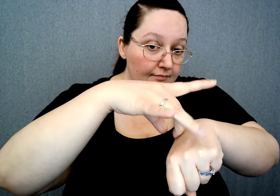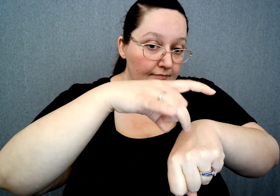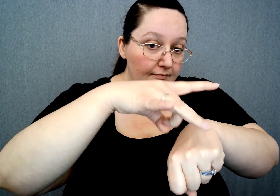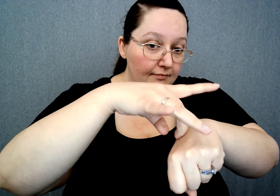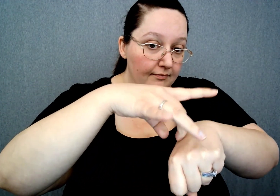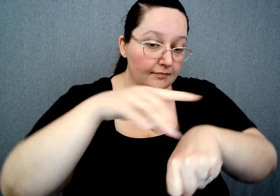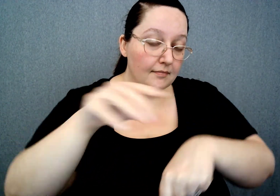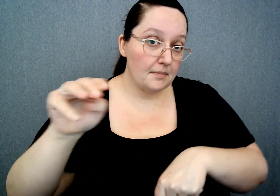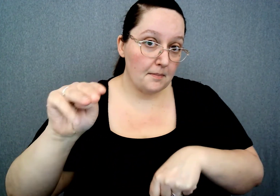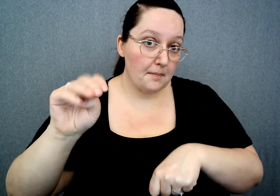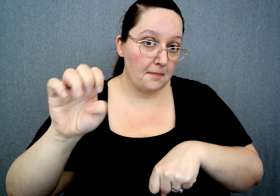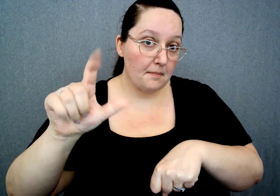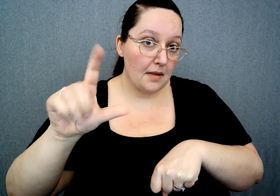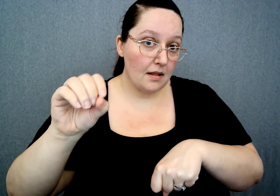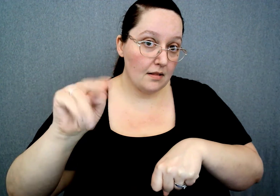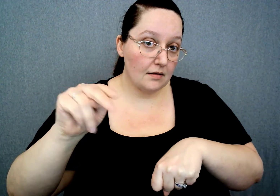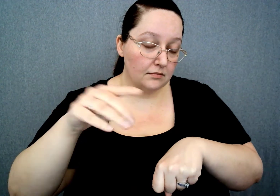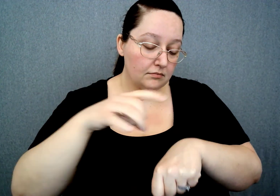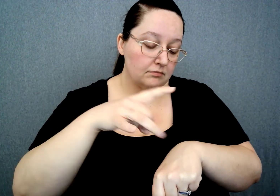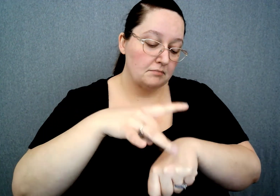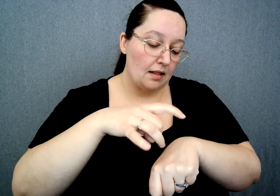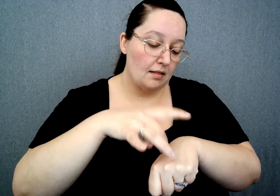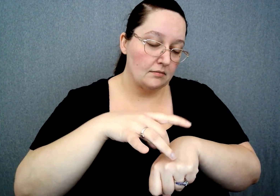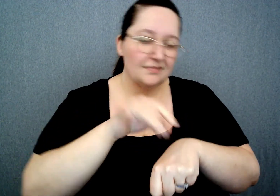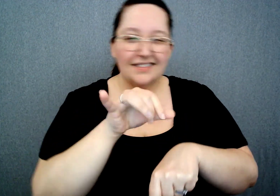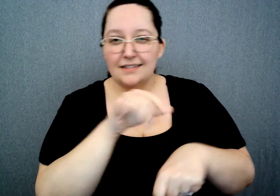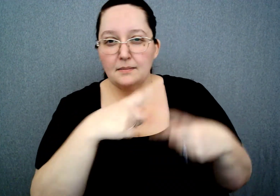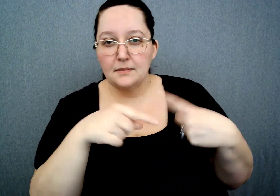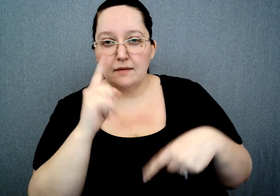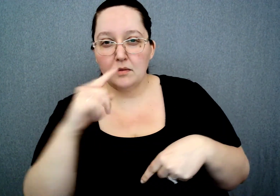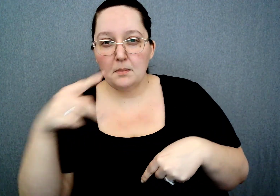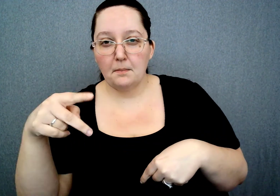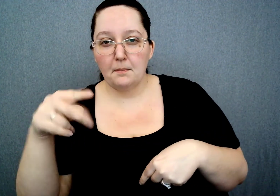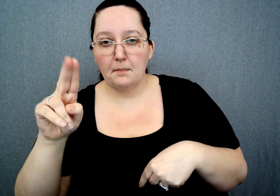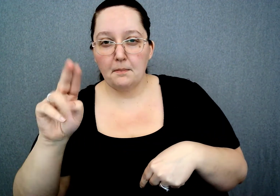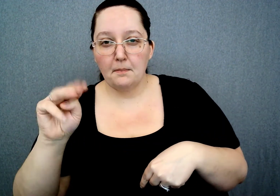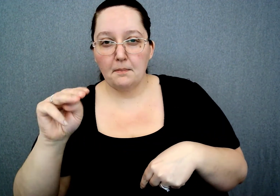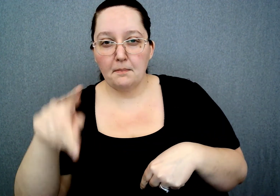right here is melon. This is also the sign for pumpkin.